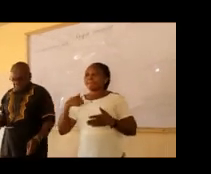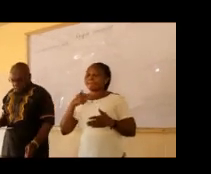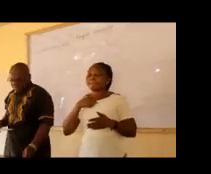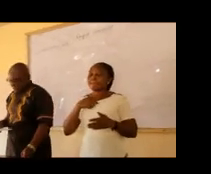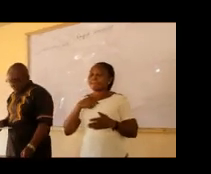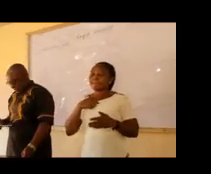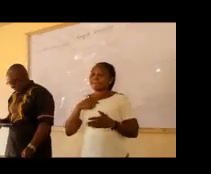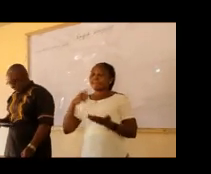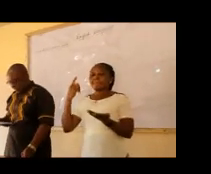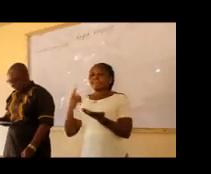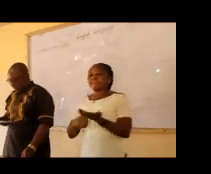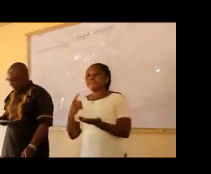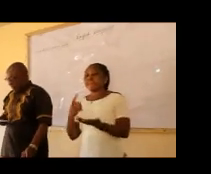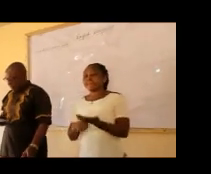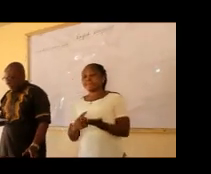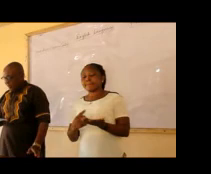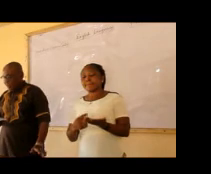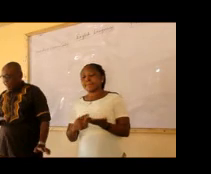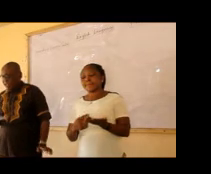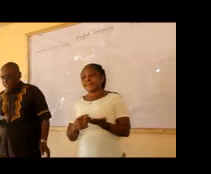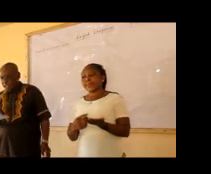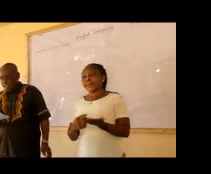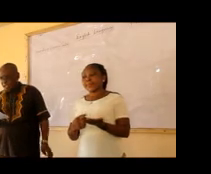we discussed